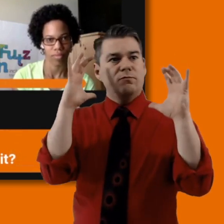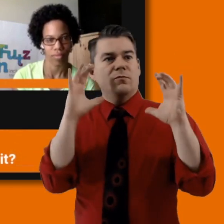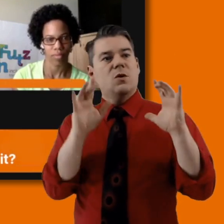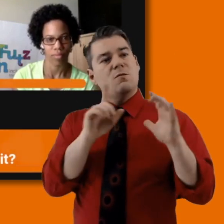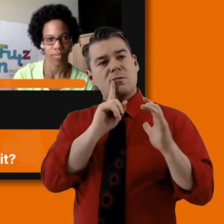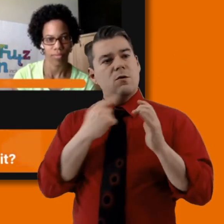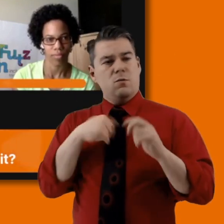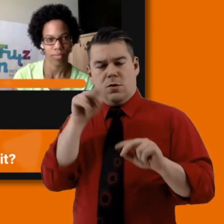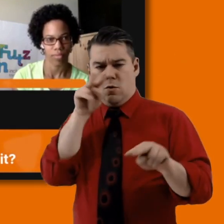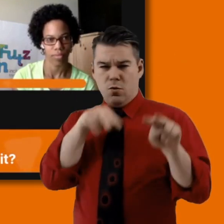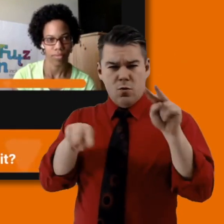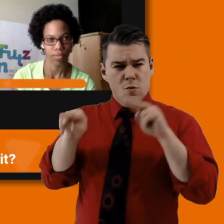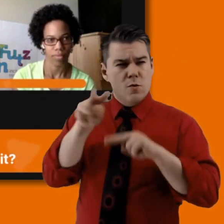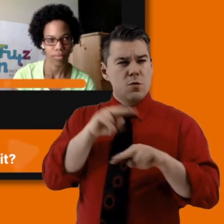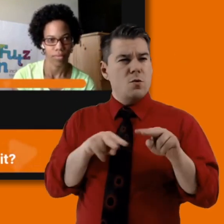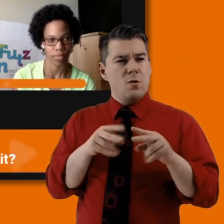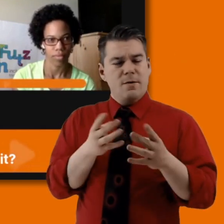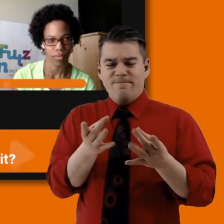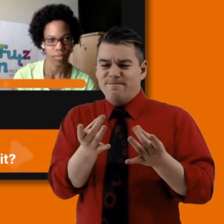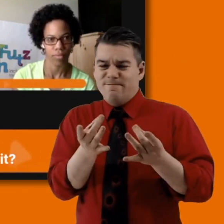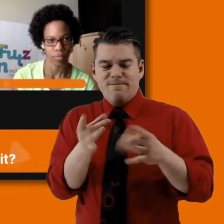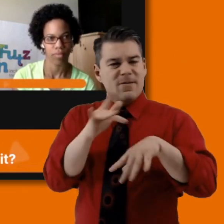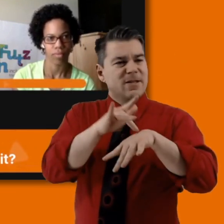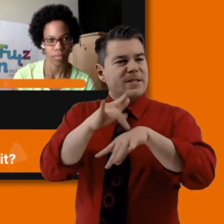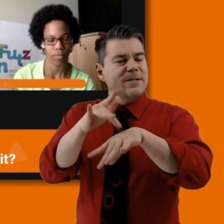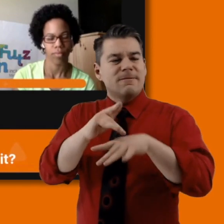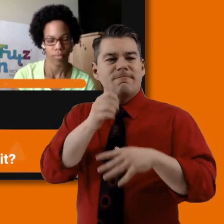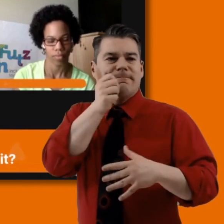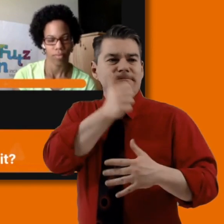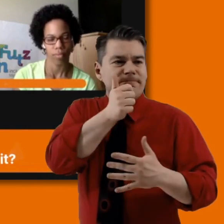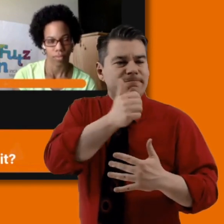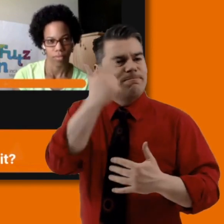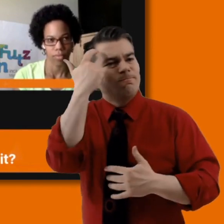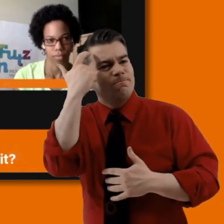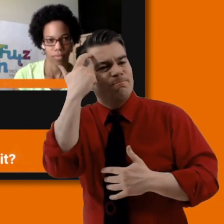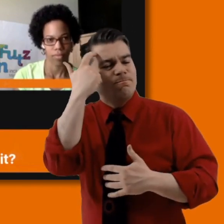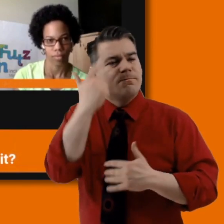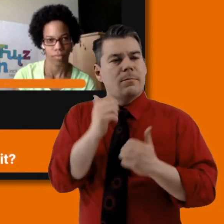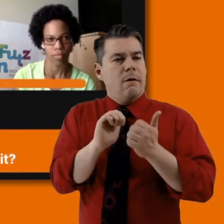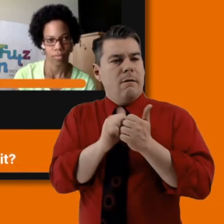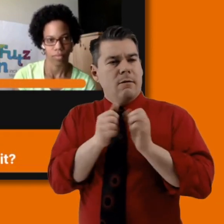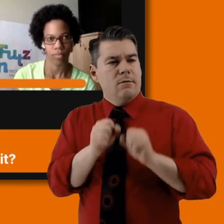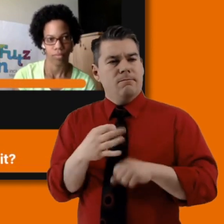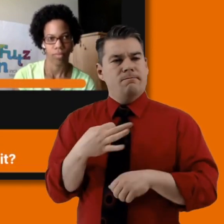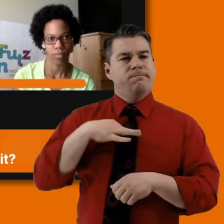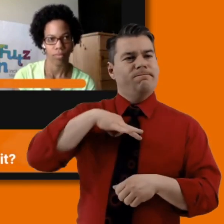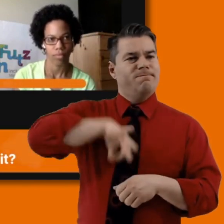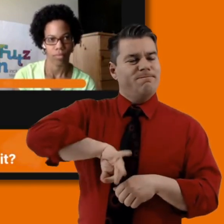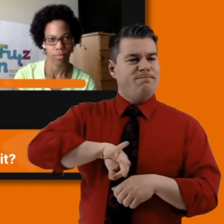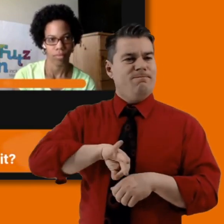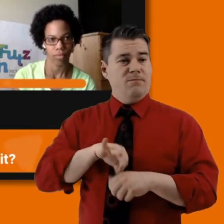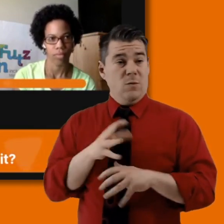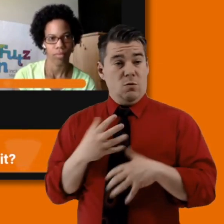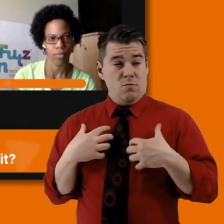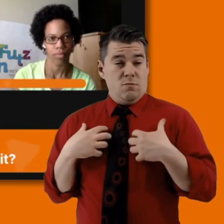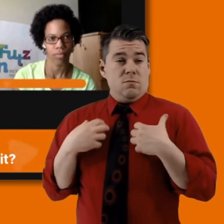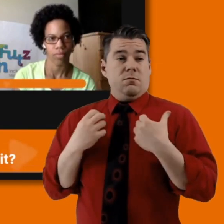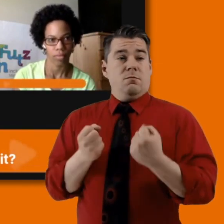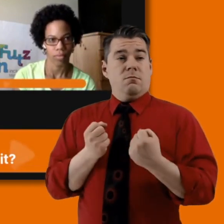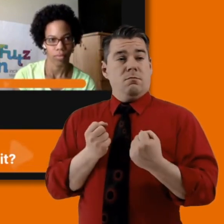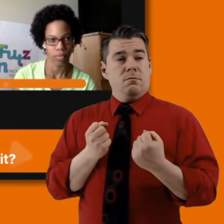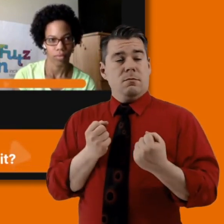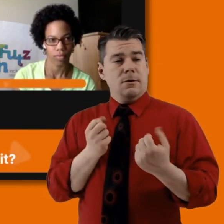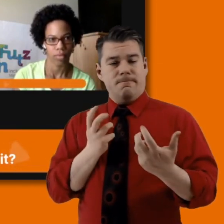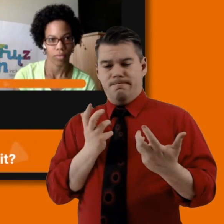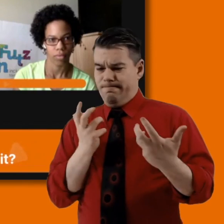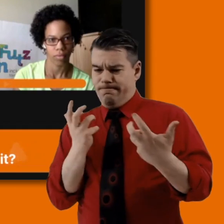really look at the tangible, physical, practical ways that you can take that recovery and apply